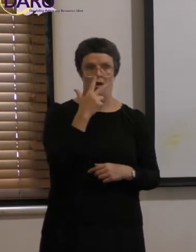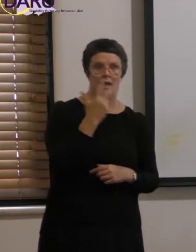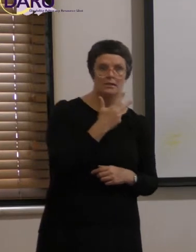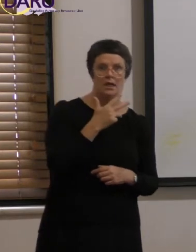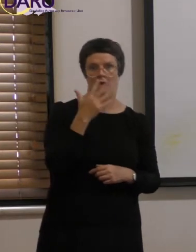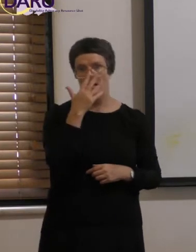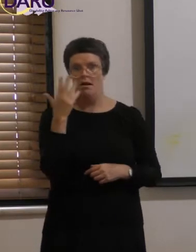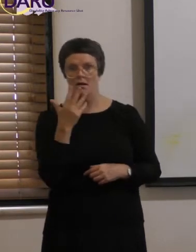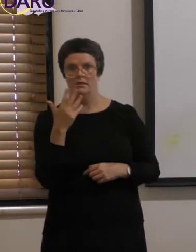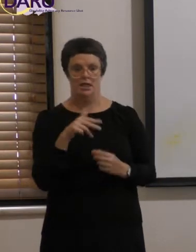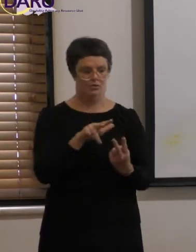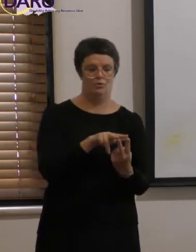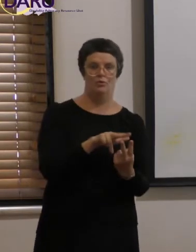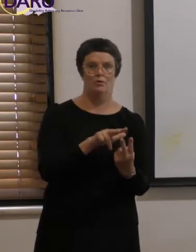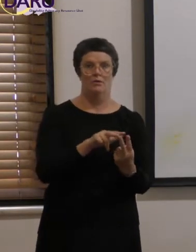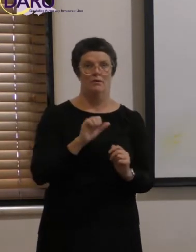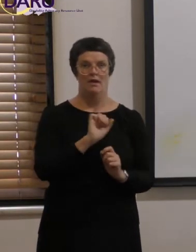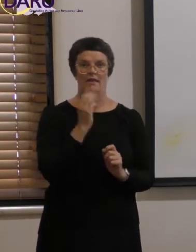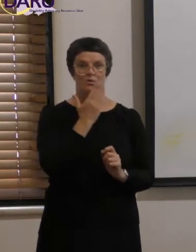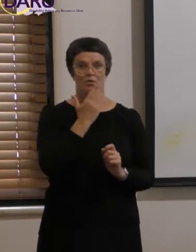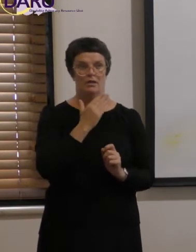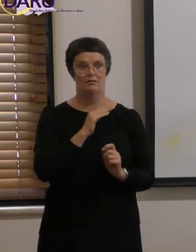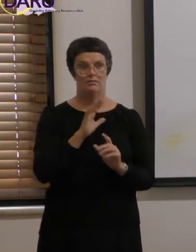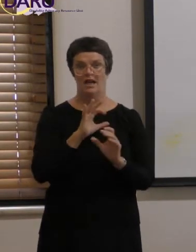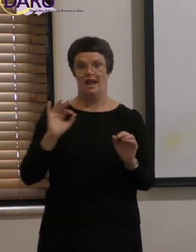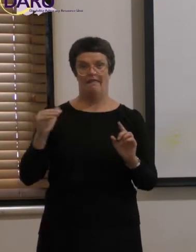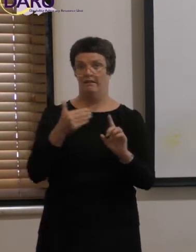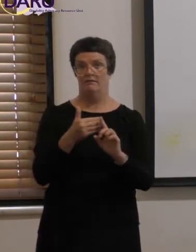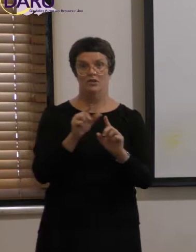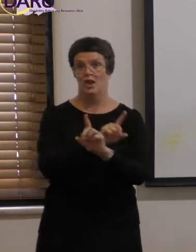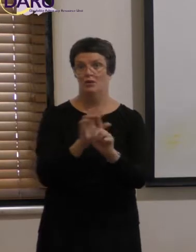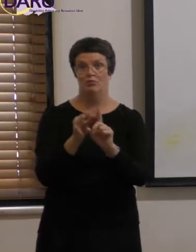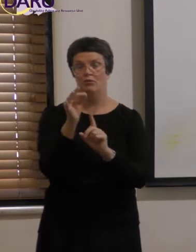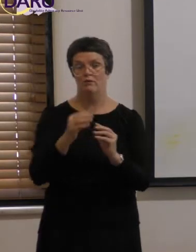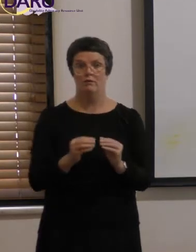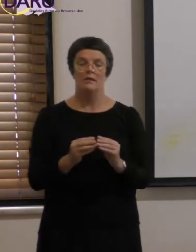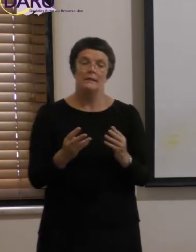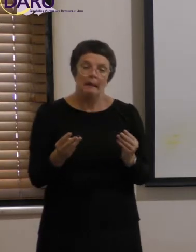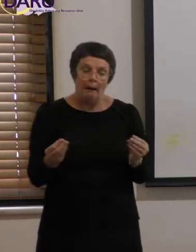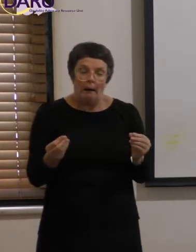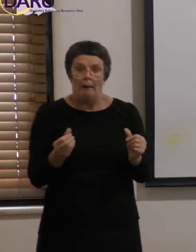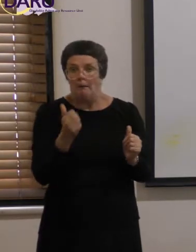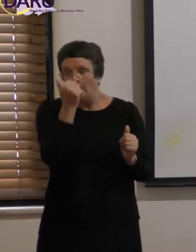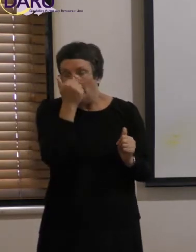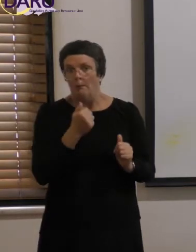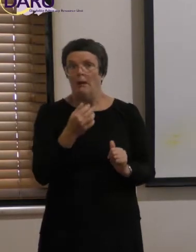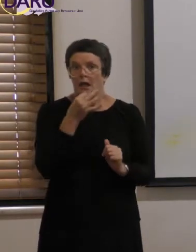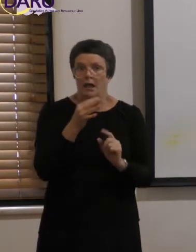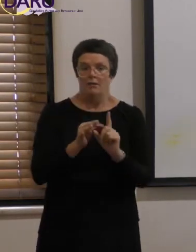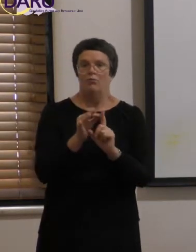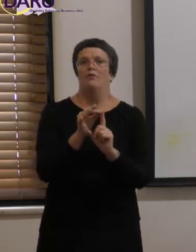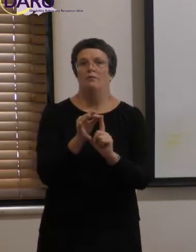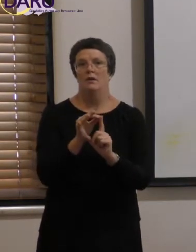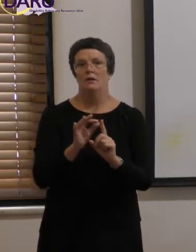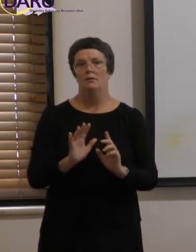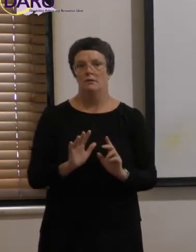has changed in their schooling. Like there's bits around the edges that are changing, and they've